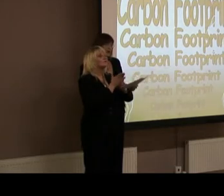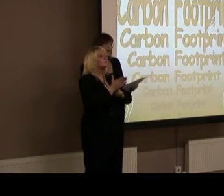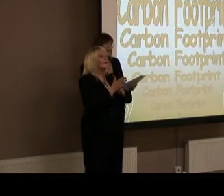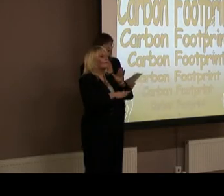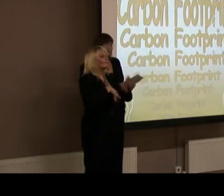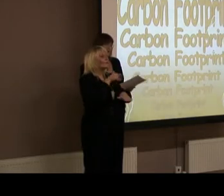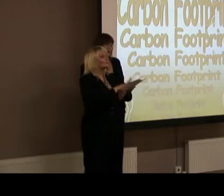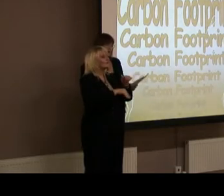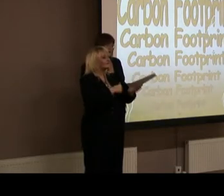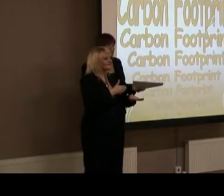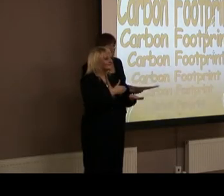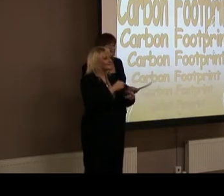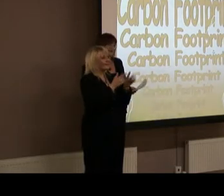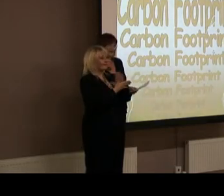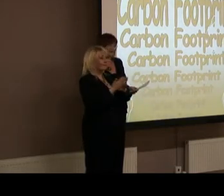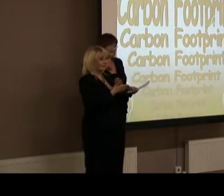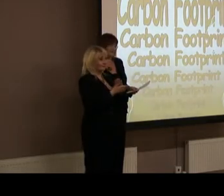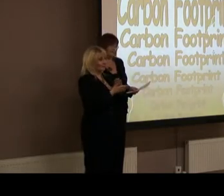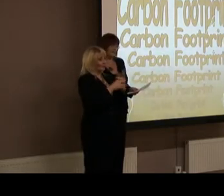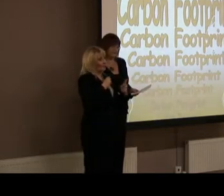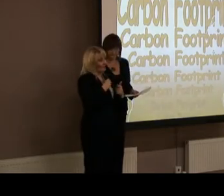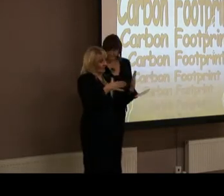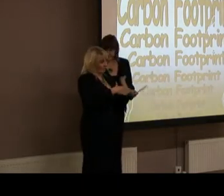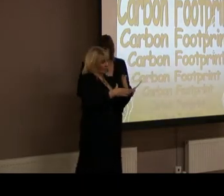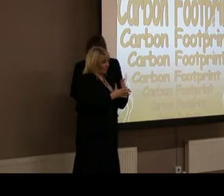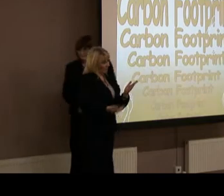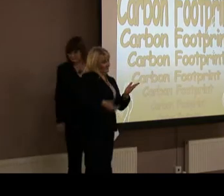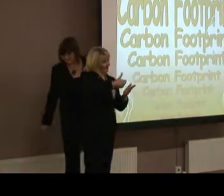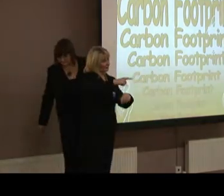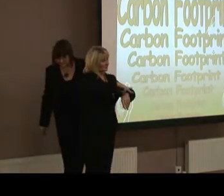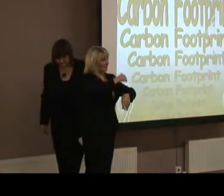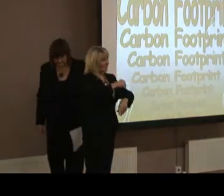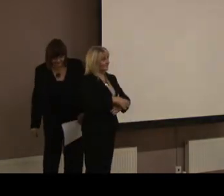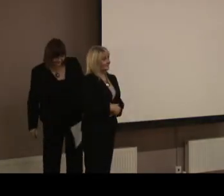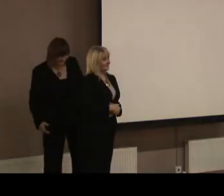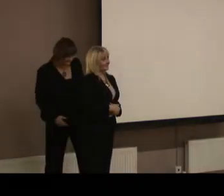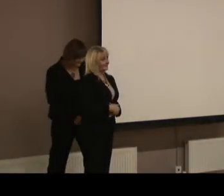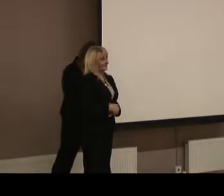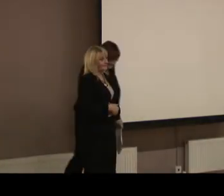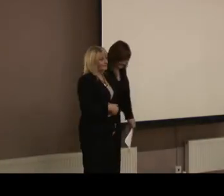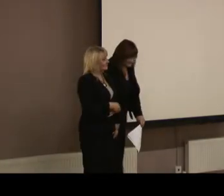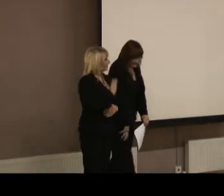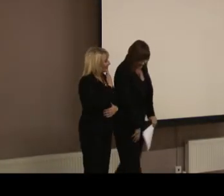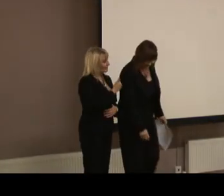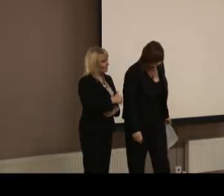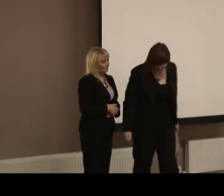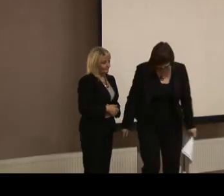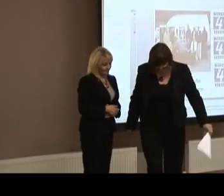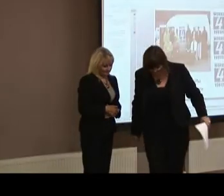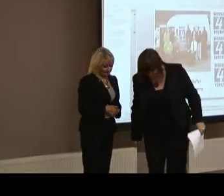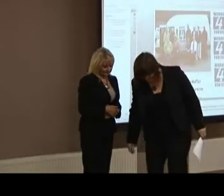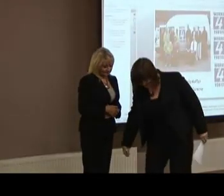go on to employ additional staff. Thank you. Thank